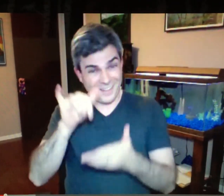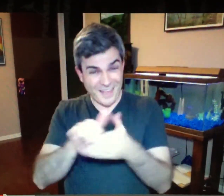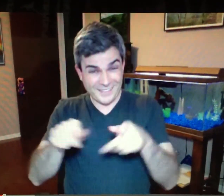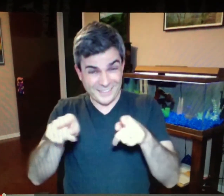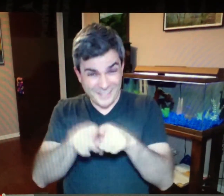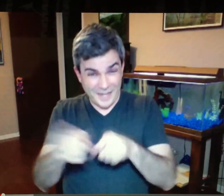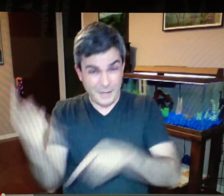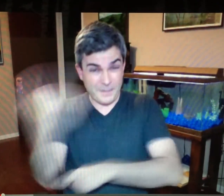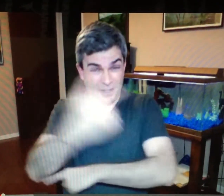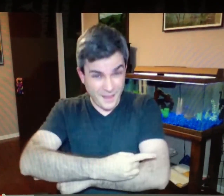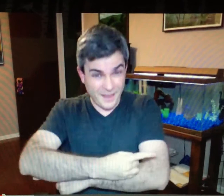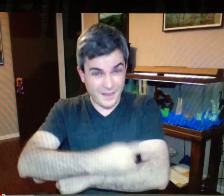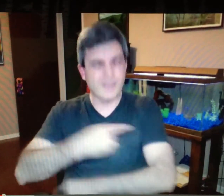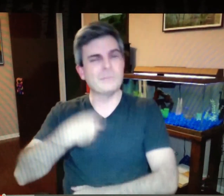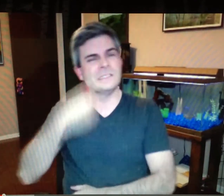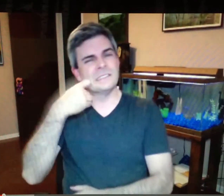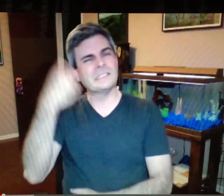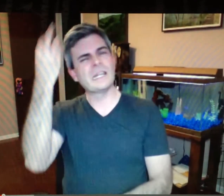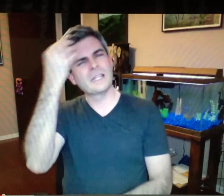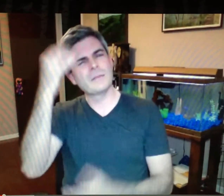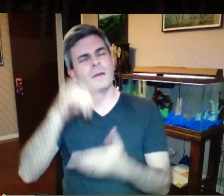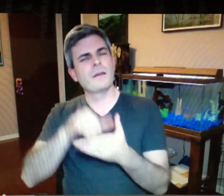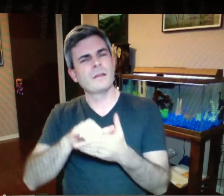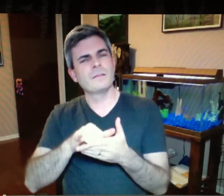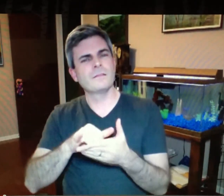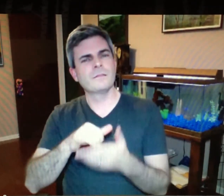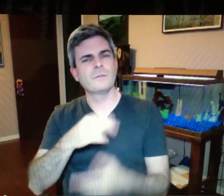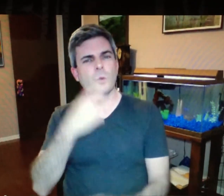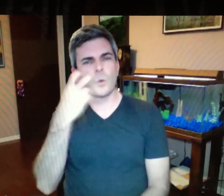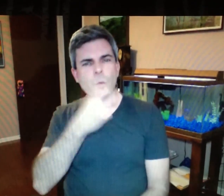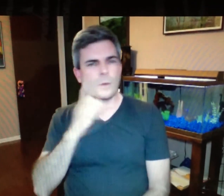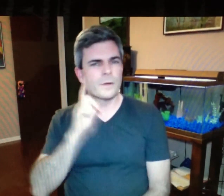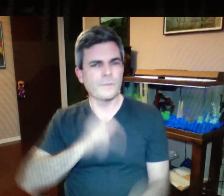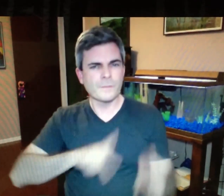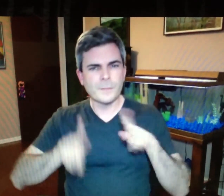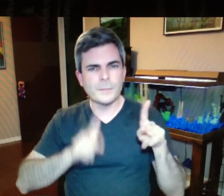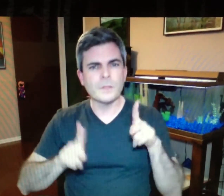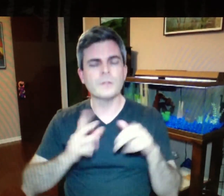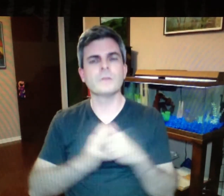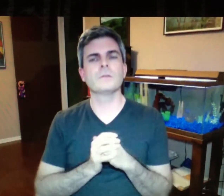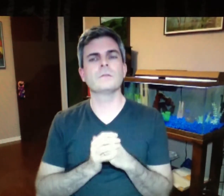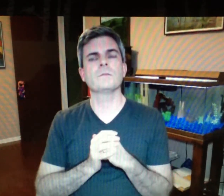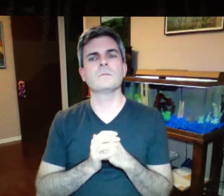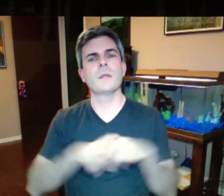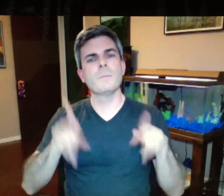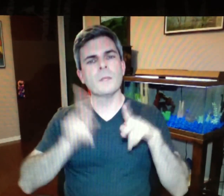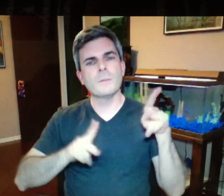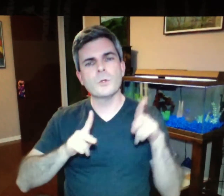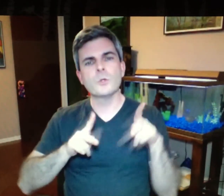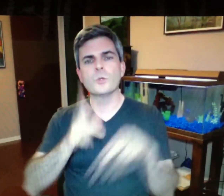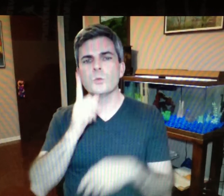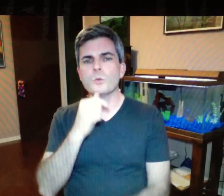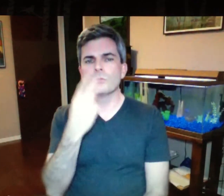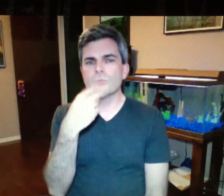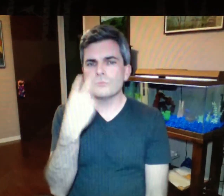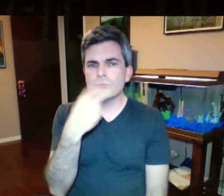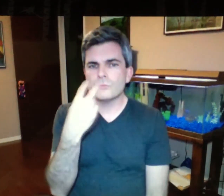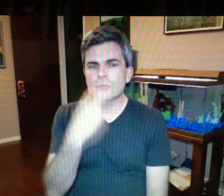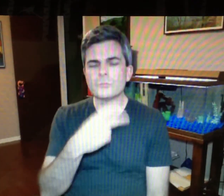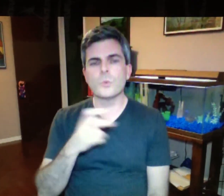So I thought that was really interesting because that same exact day I was thinking about oralism with deaf people, people who